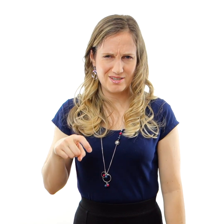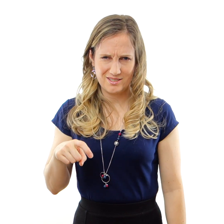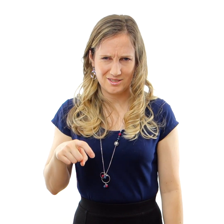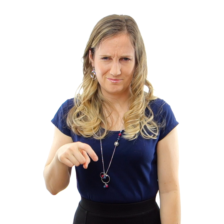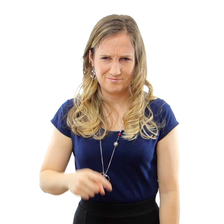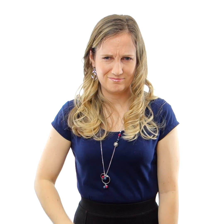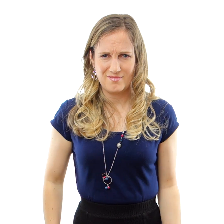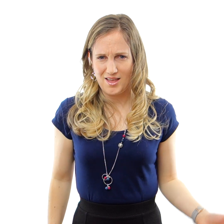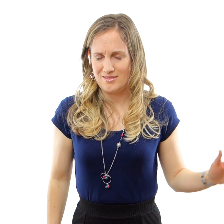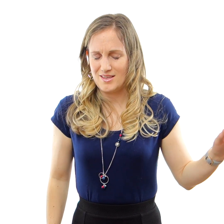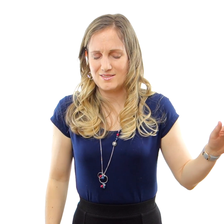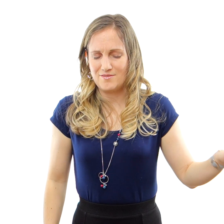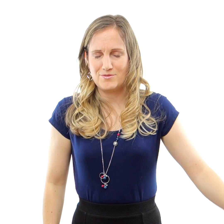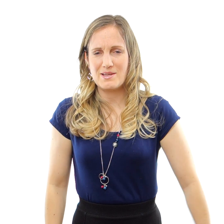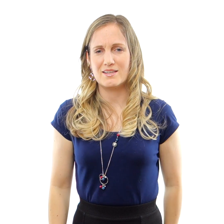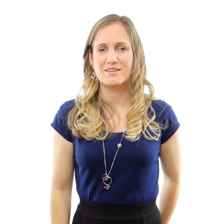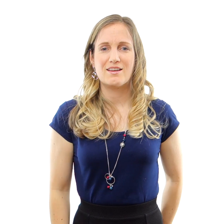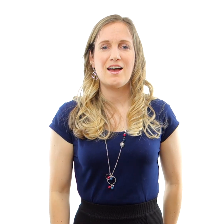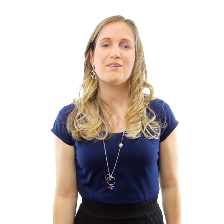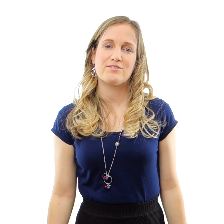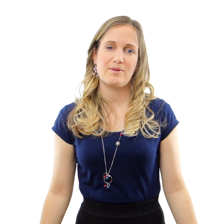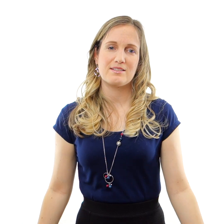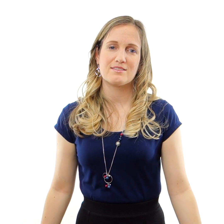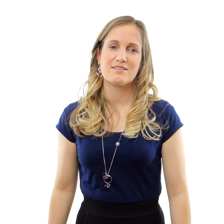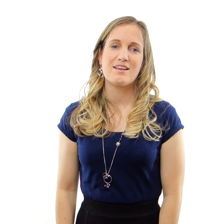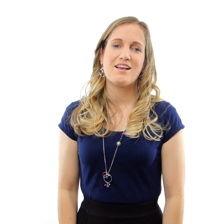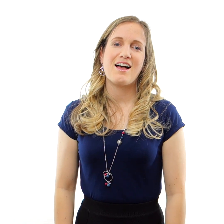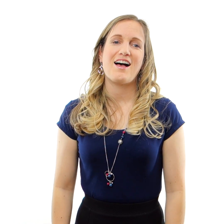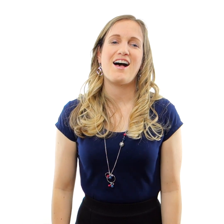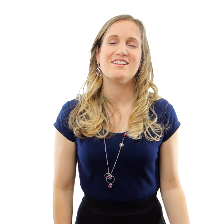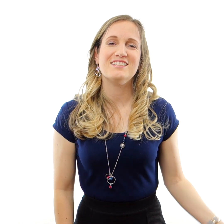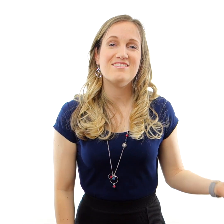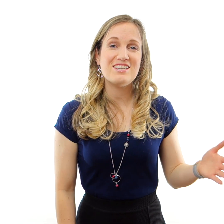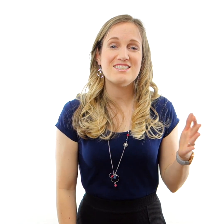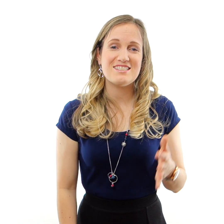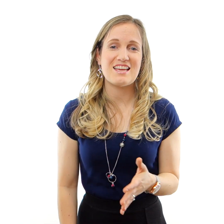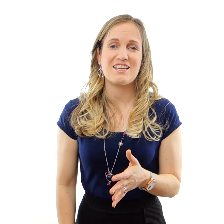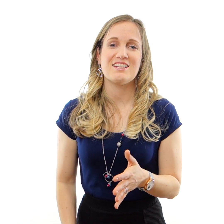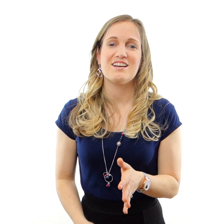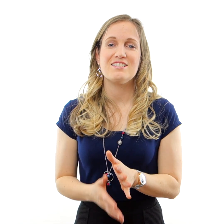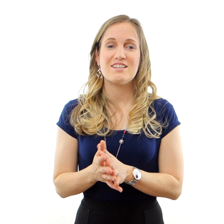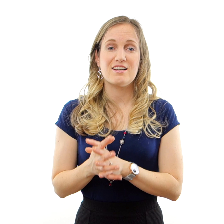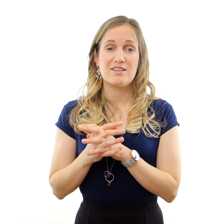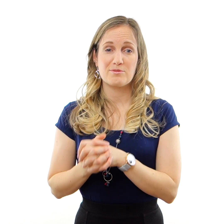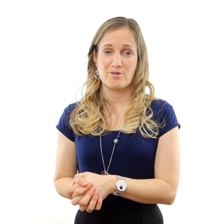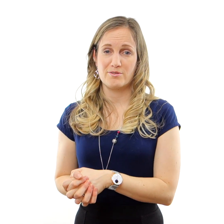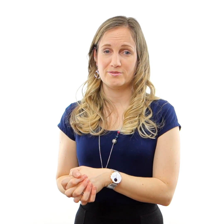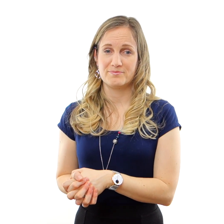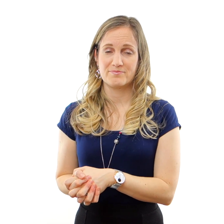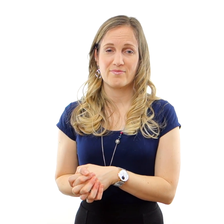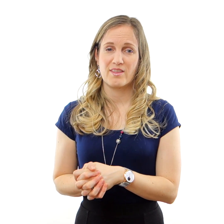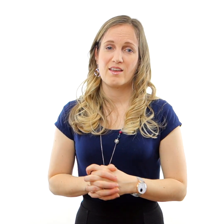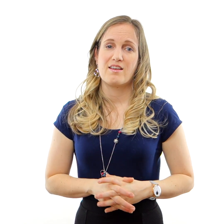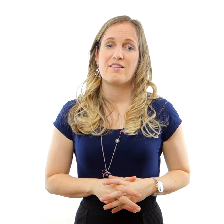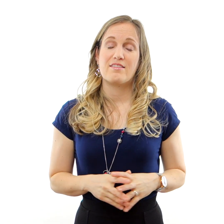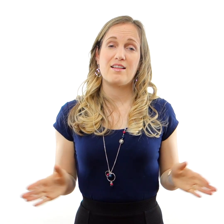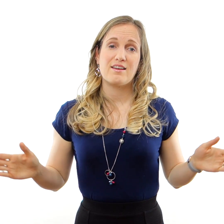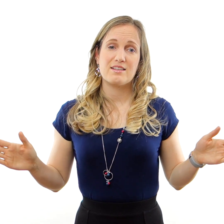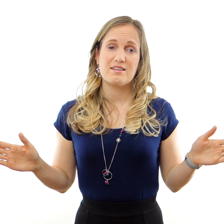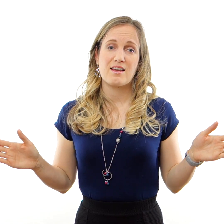to. That's not for me. I don't have to wait. I'll live each day until I'm grown. That line, I